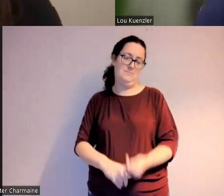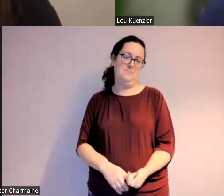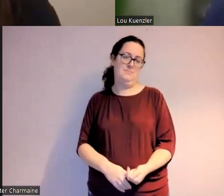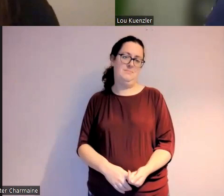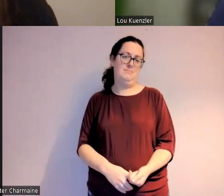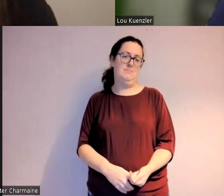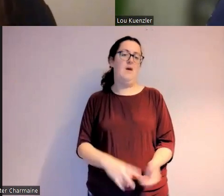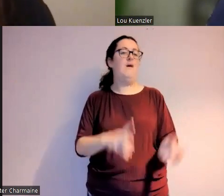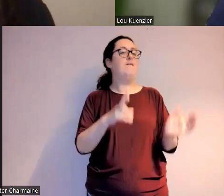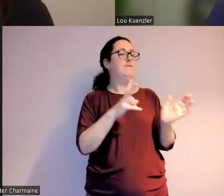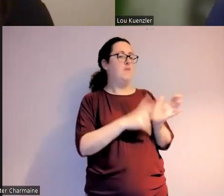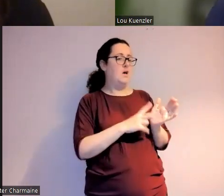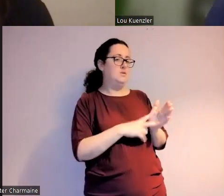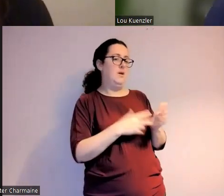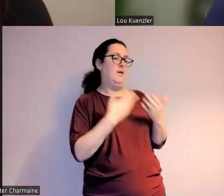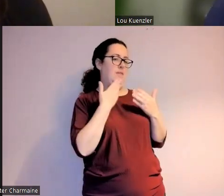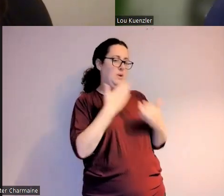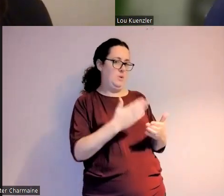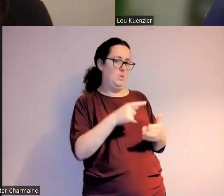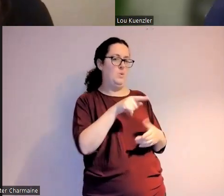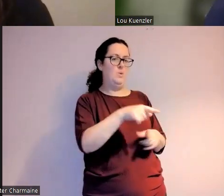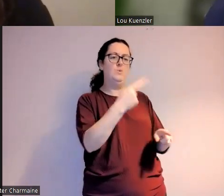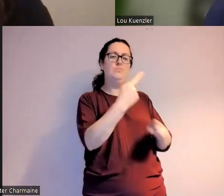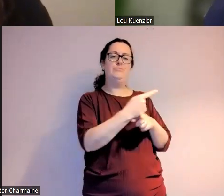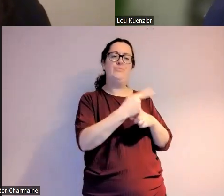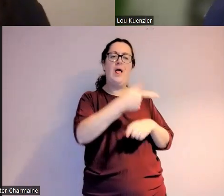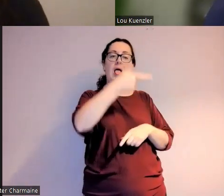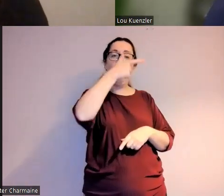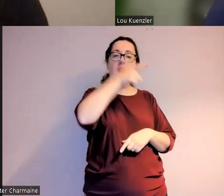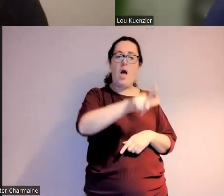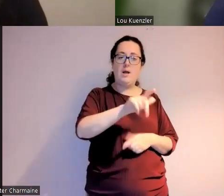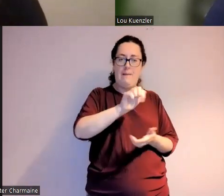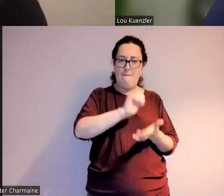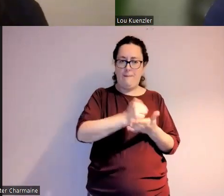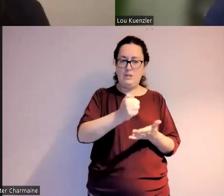Varsha. Varsha talked a little bit about luck in getting published,